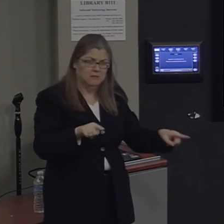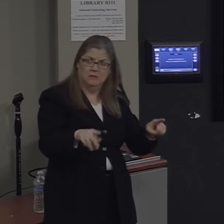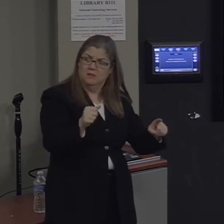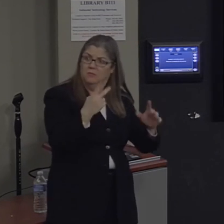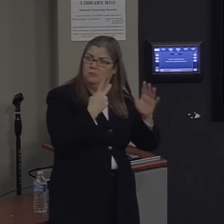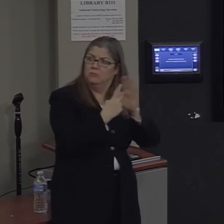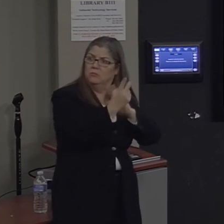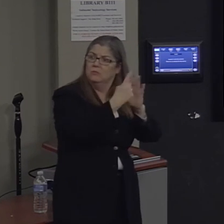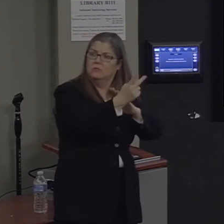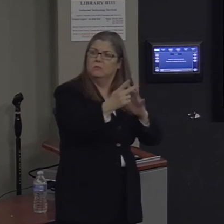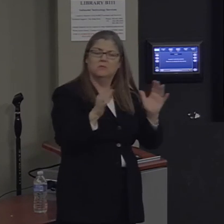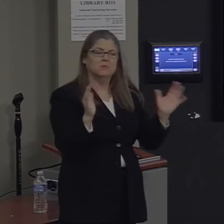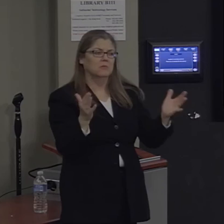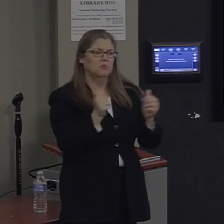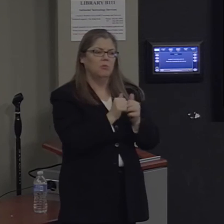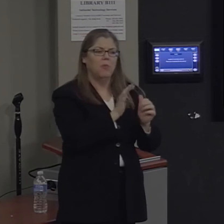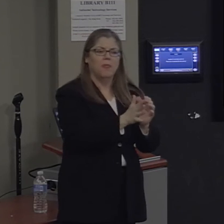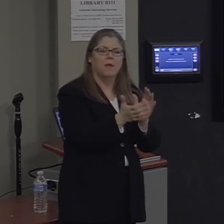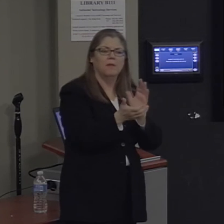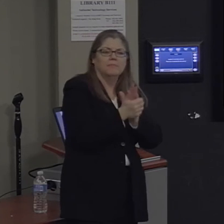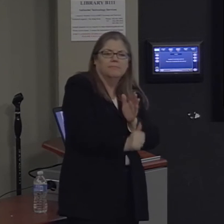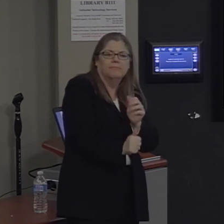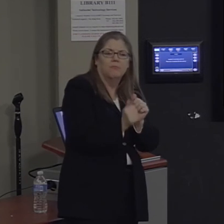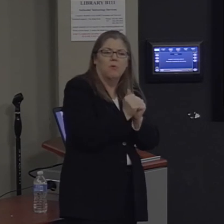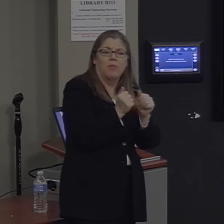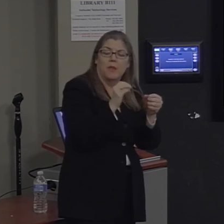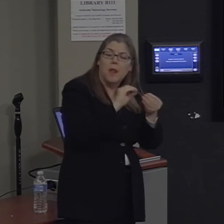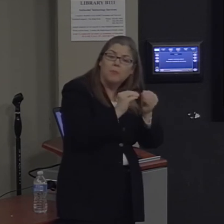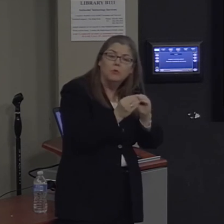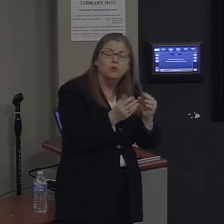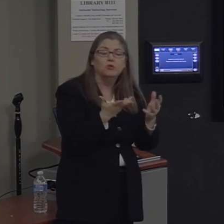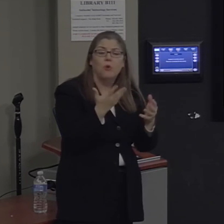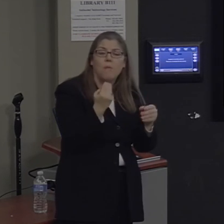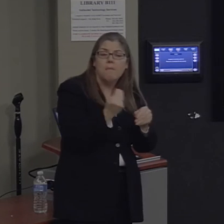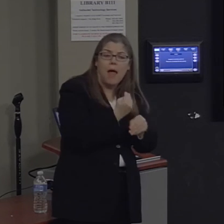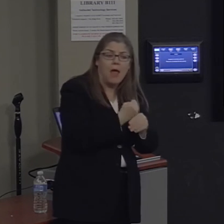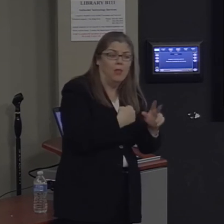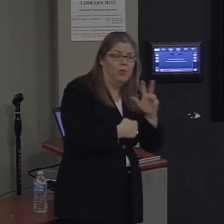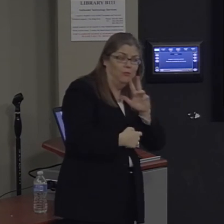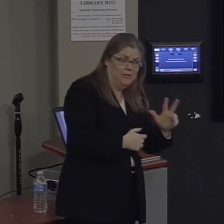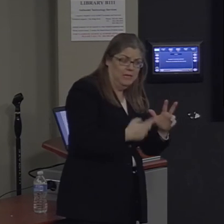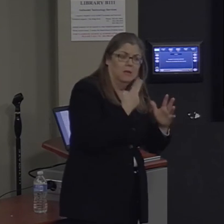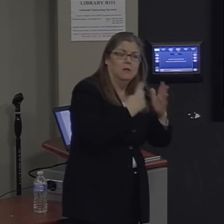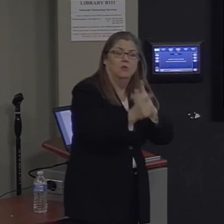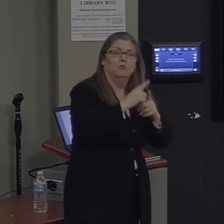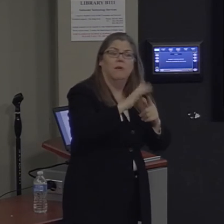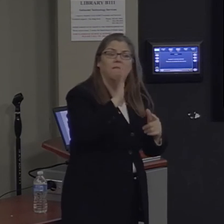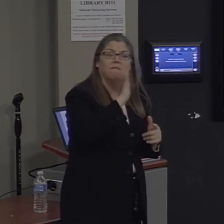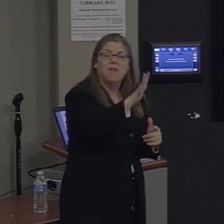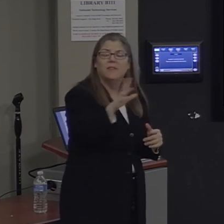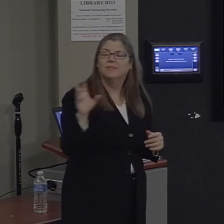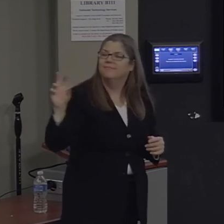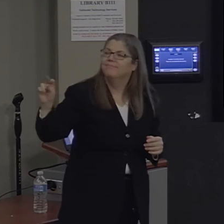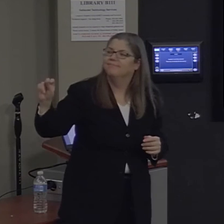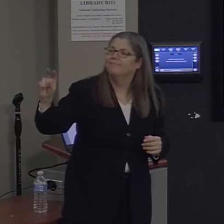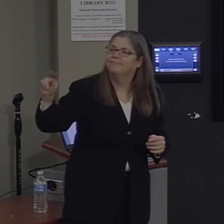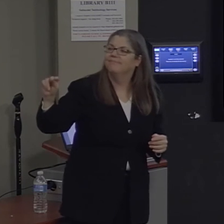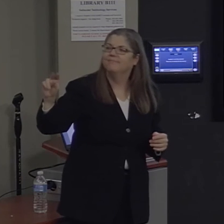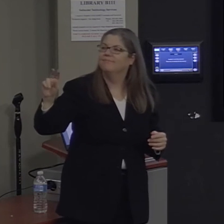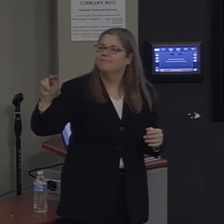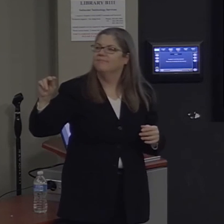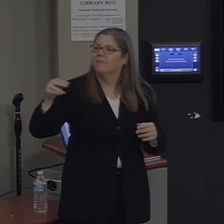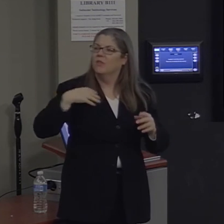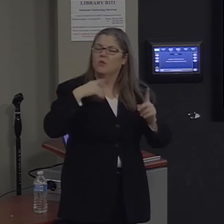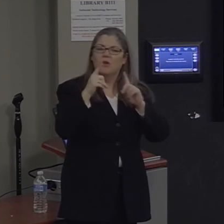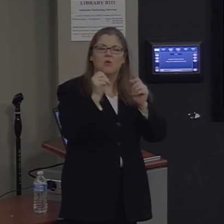to their math skill, their number of skills at 5 years of age? No, and I was talking with